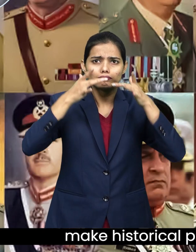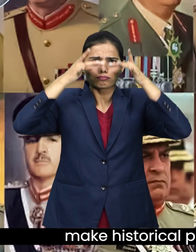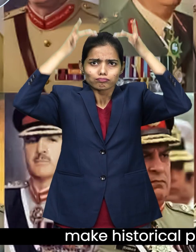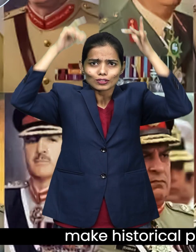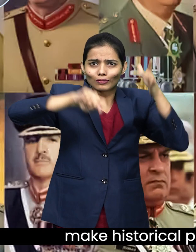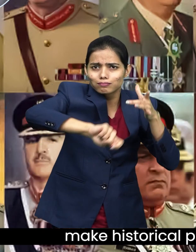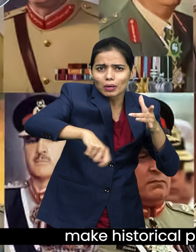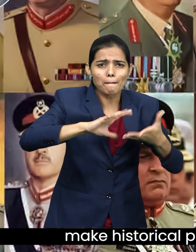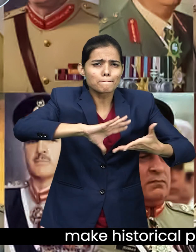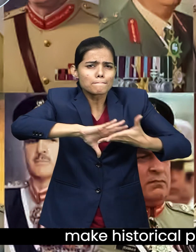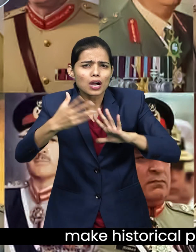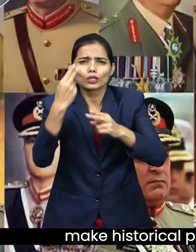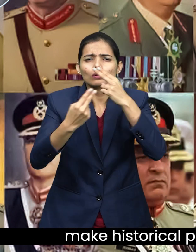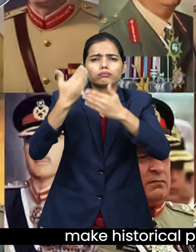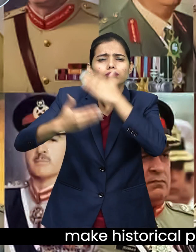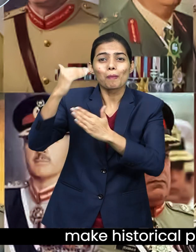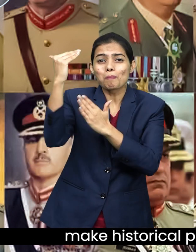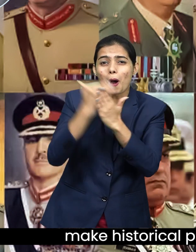more entertaining.